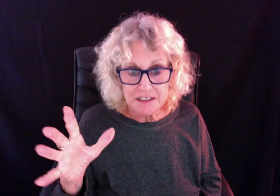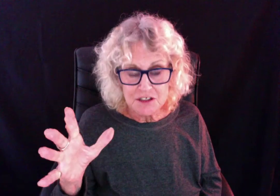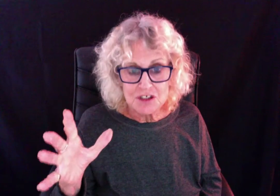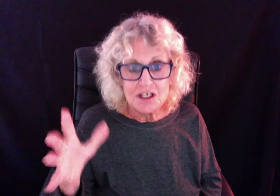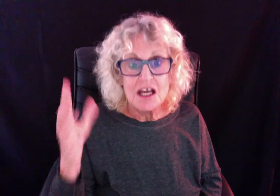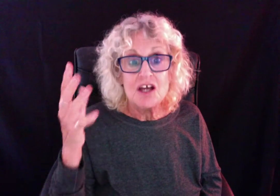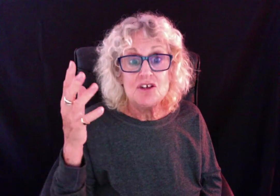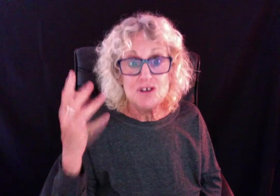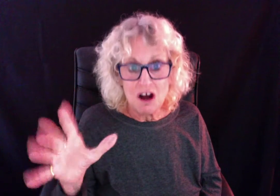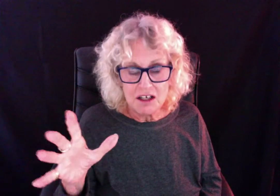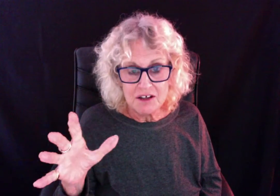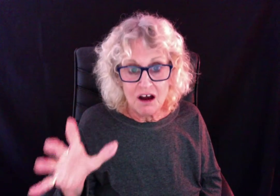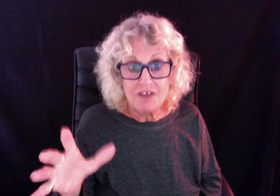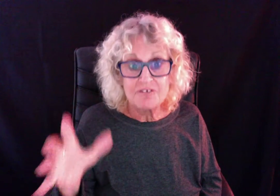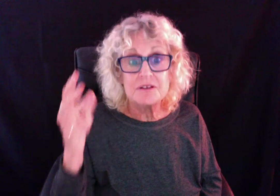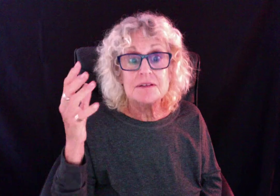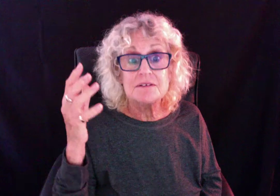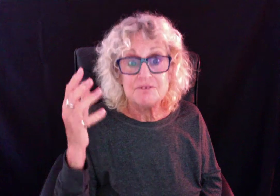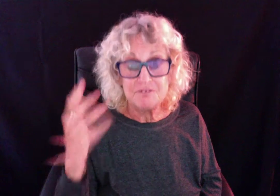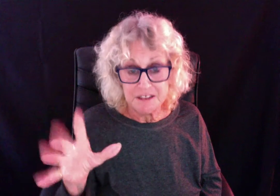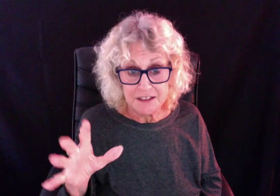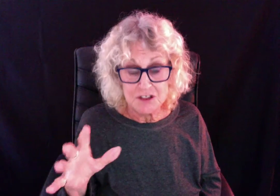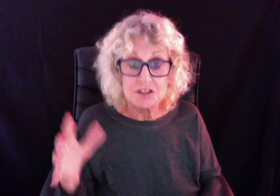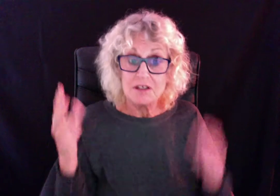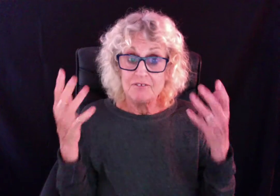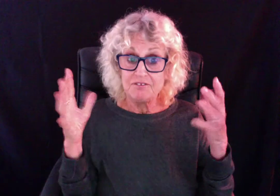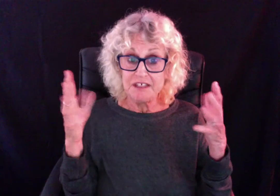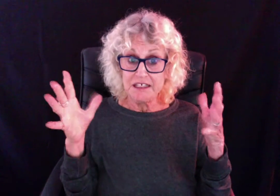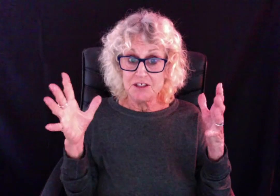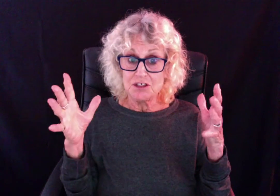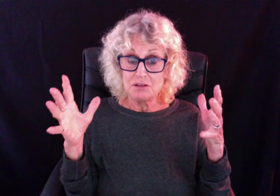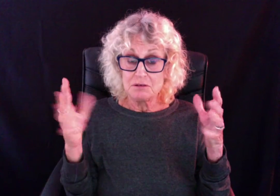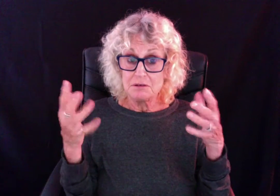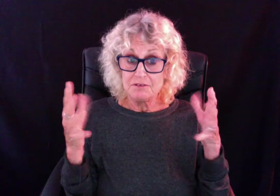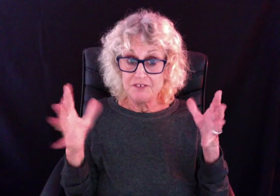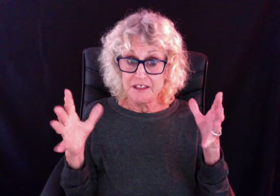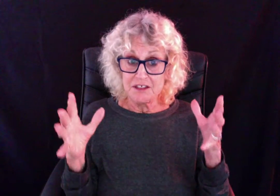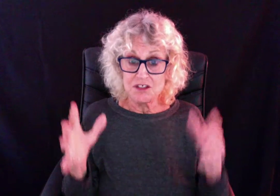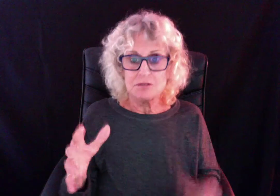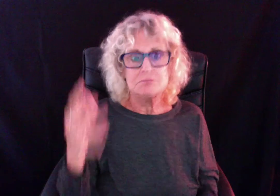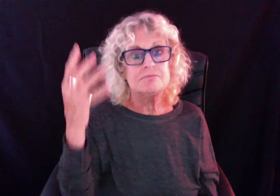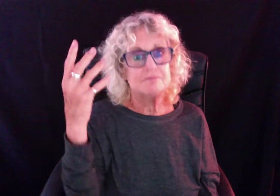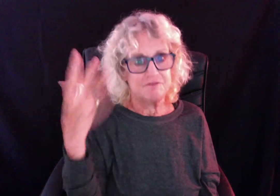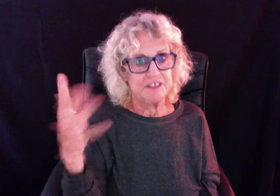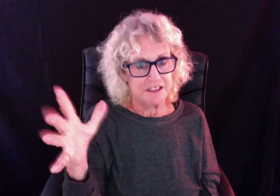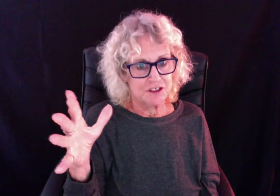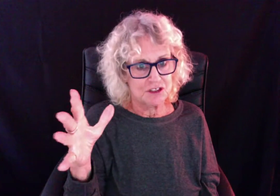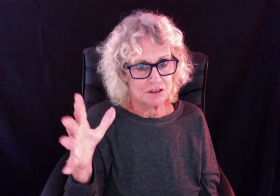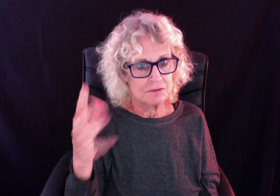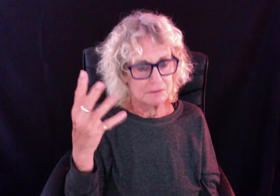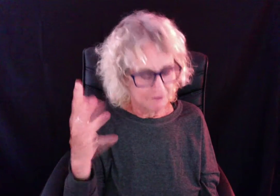Finish. Knock it off. Finish. Finish. Finish, finish,